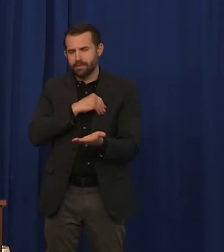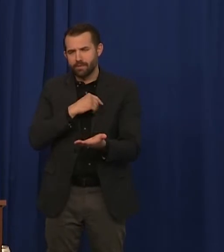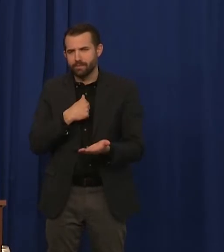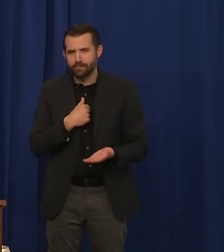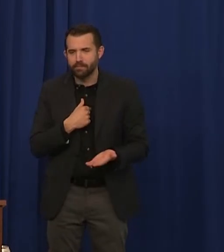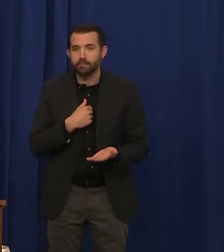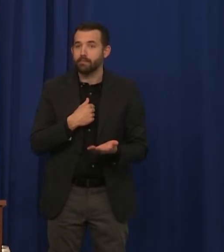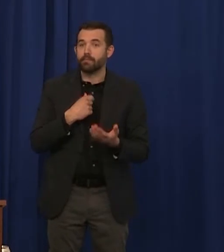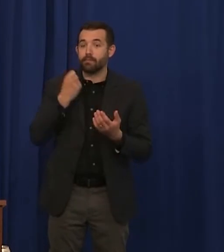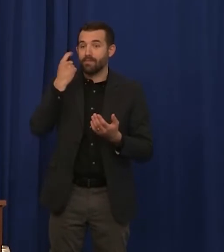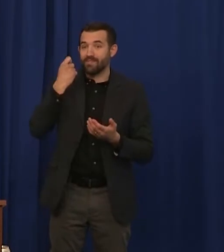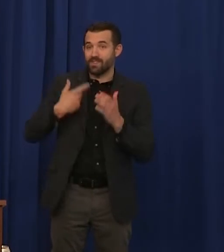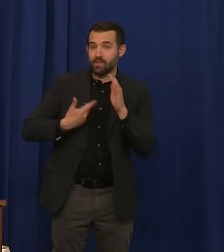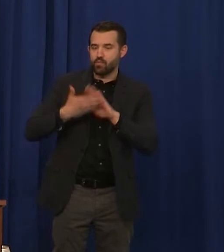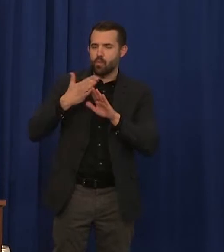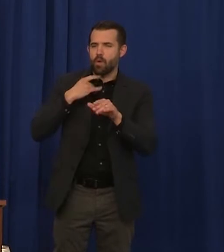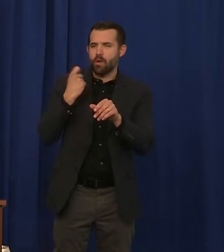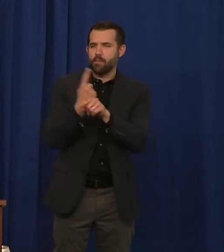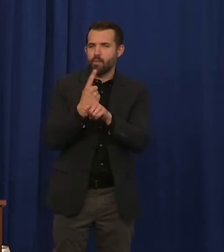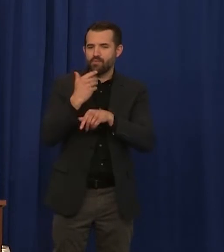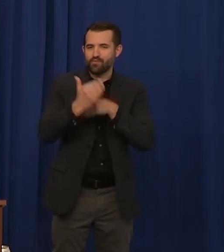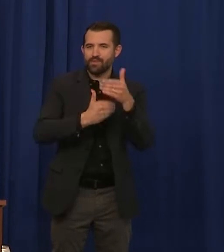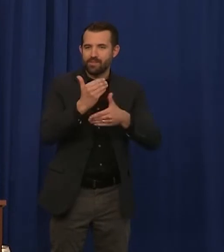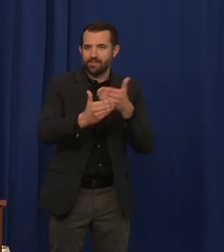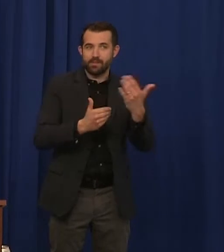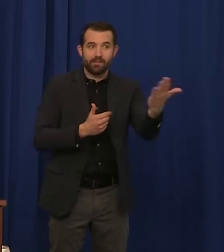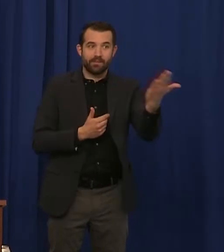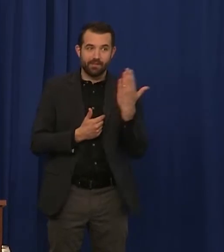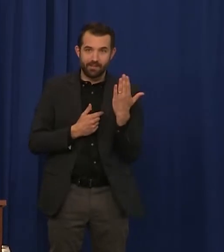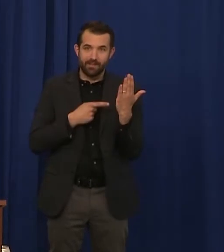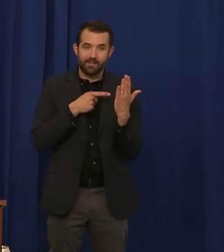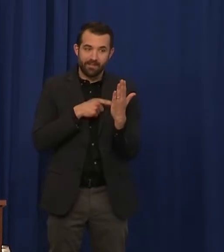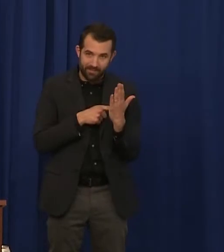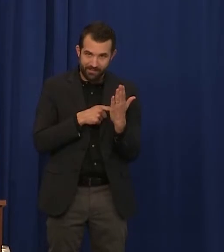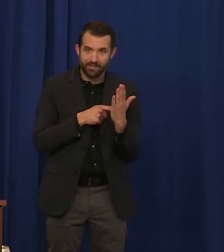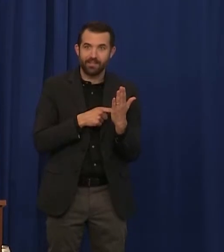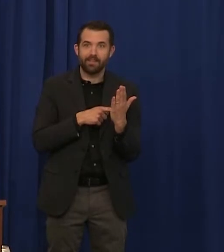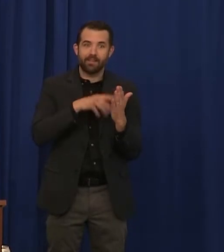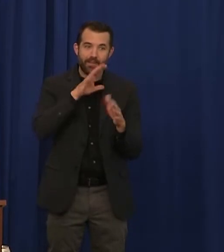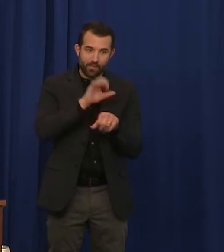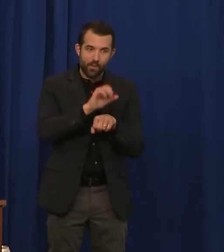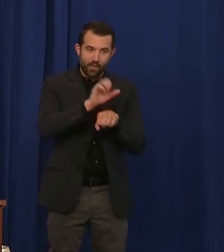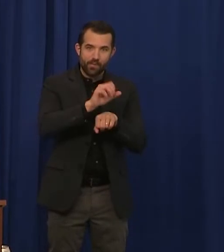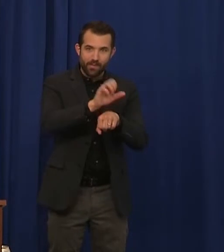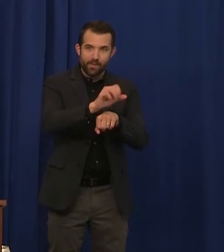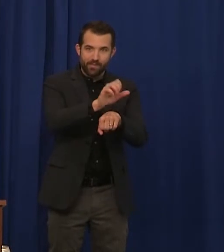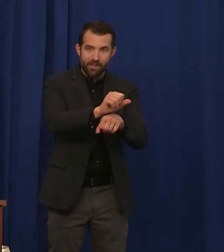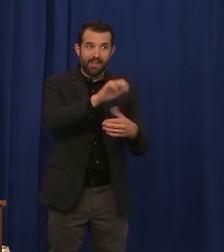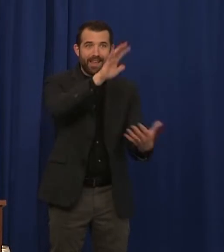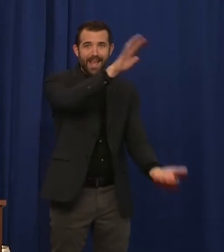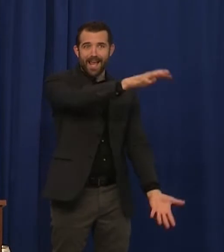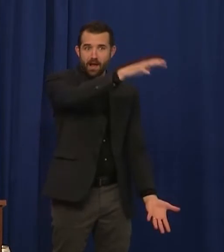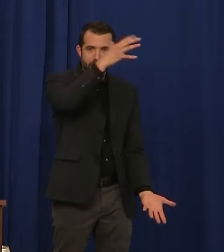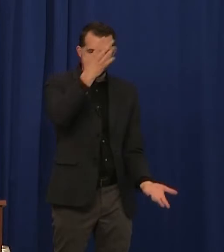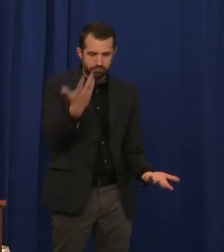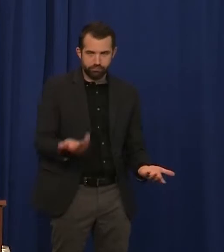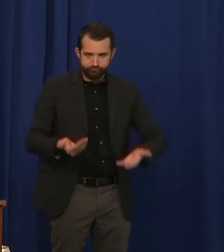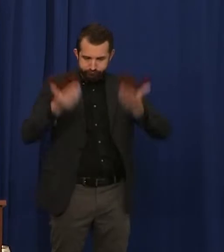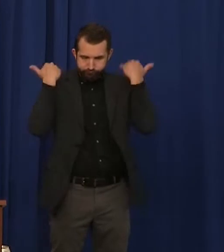would be scheduling out until July, and that is just too long for anyone to wait. So